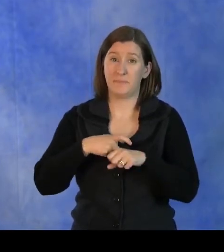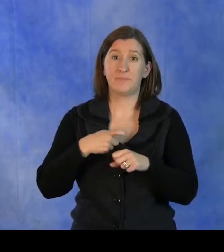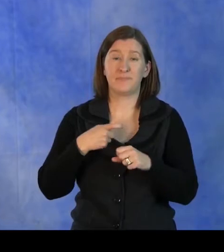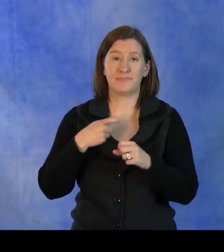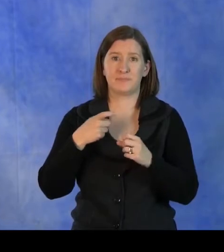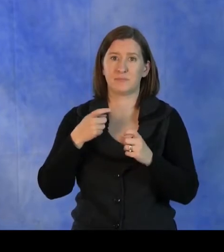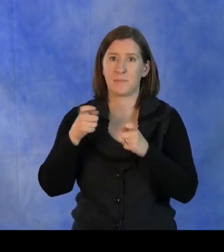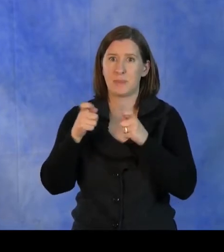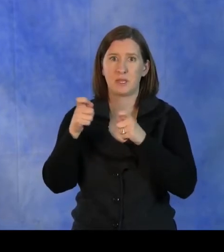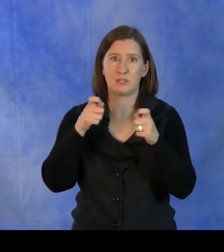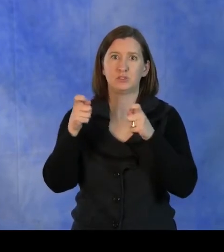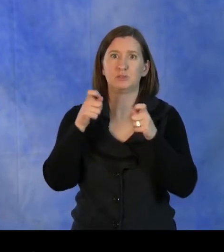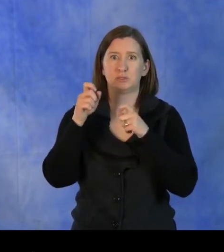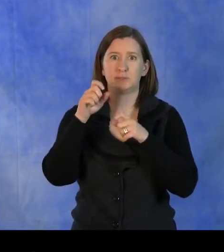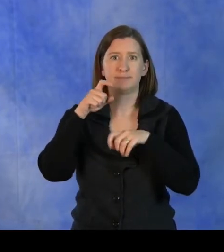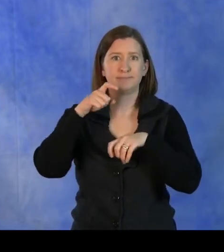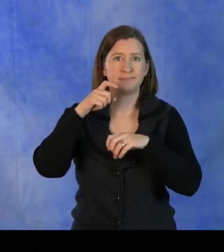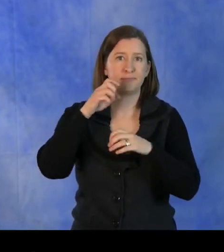hard time